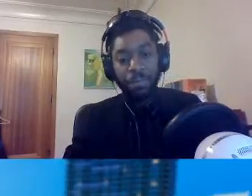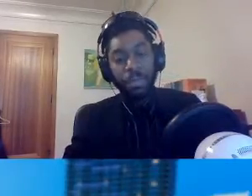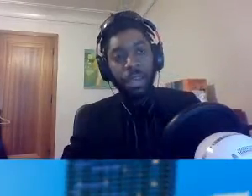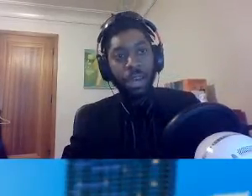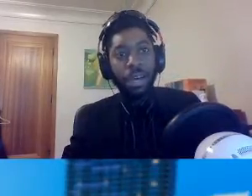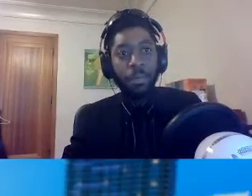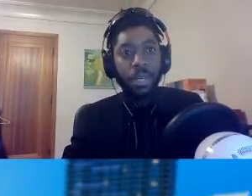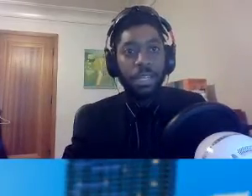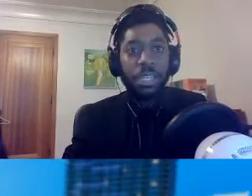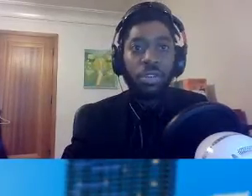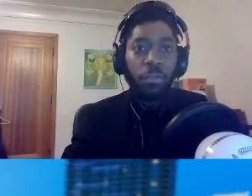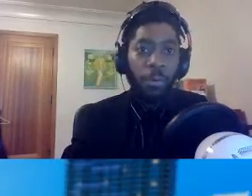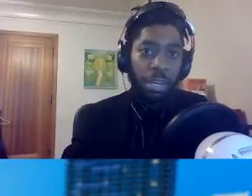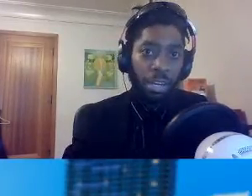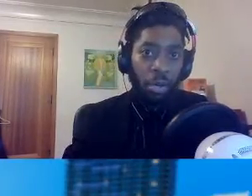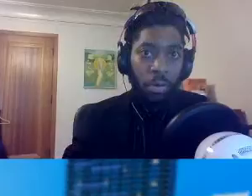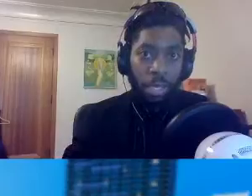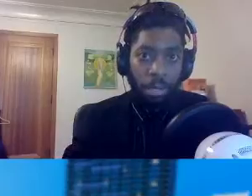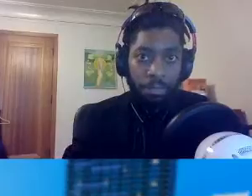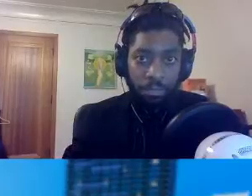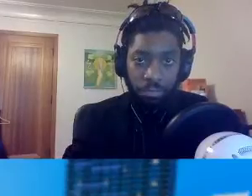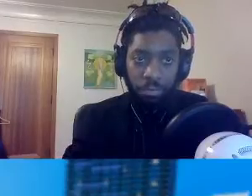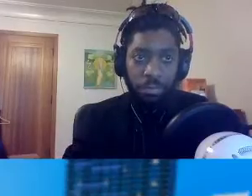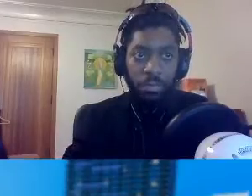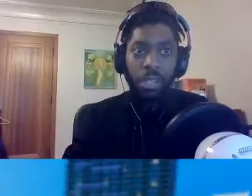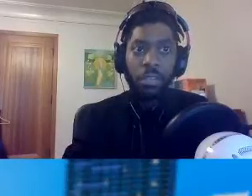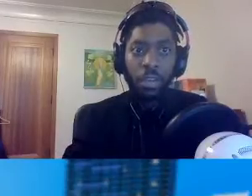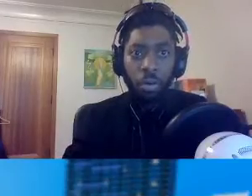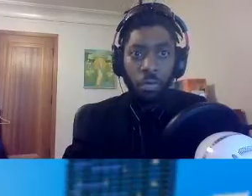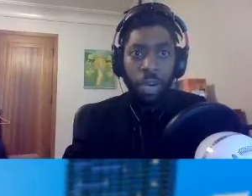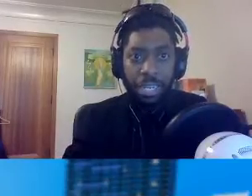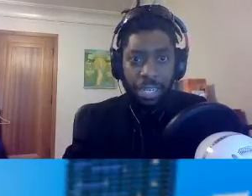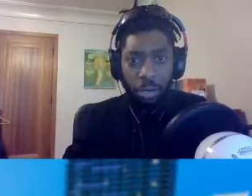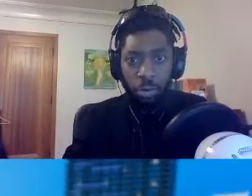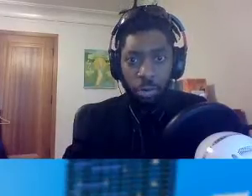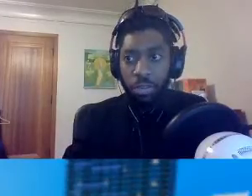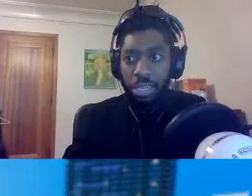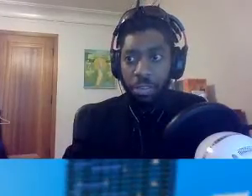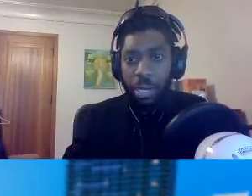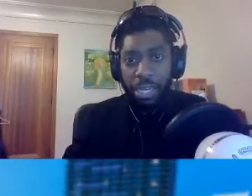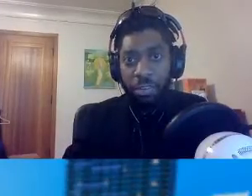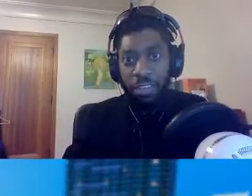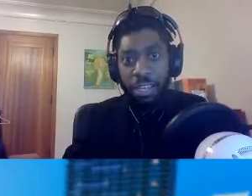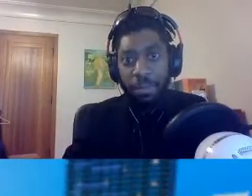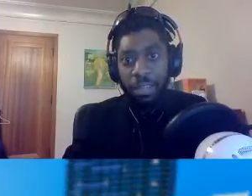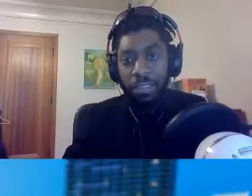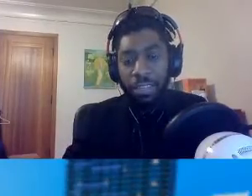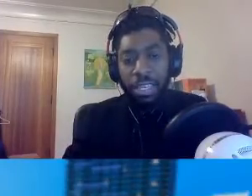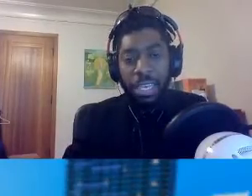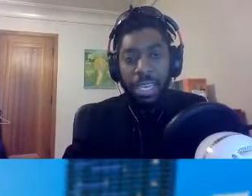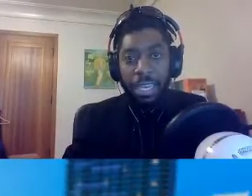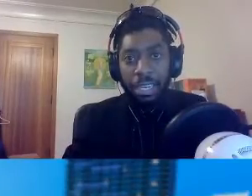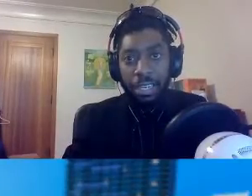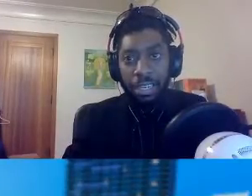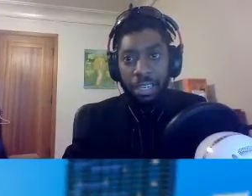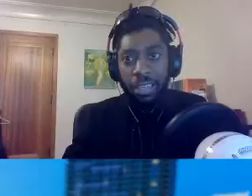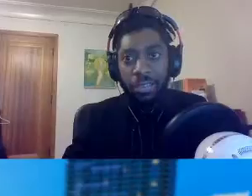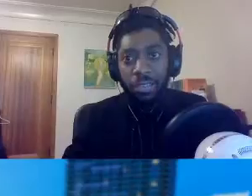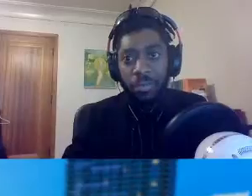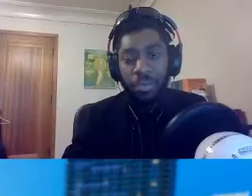on? But here's what we need to know going in. So right now we've been looking at the White House documents